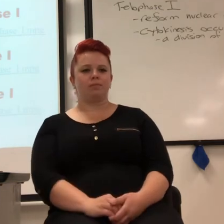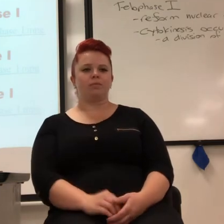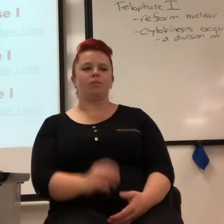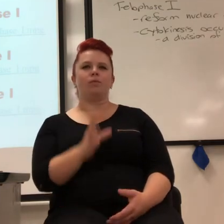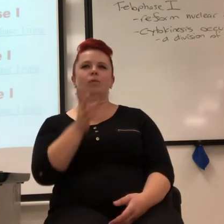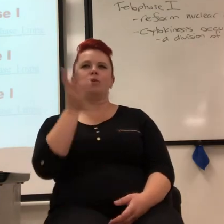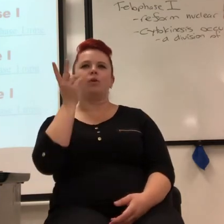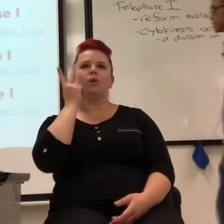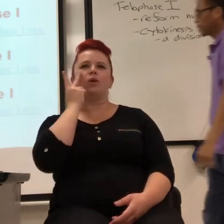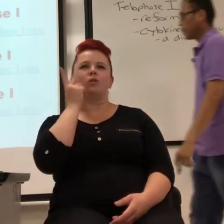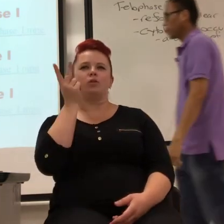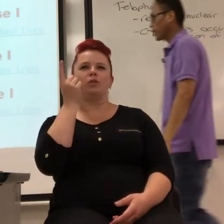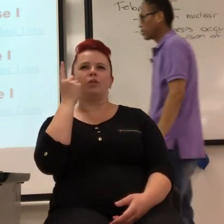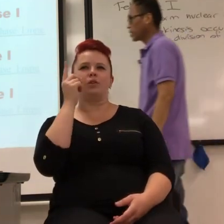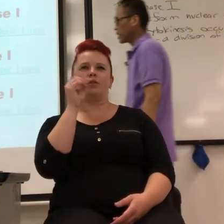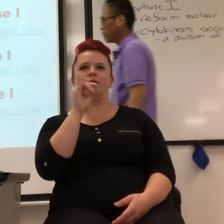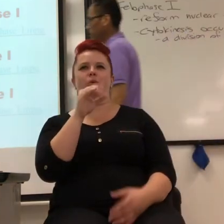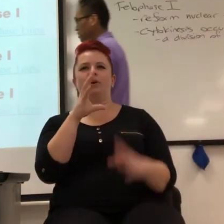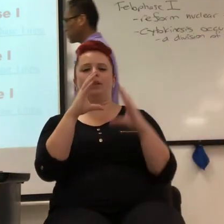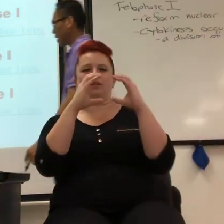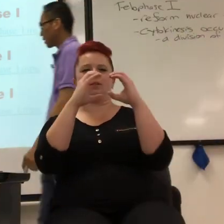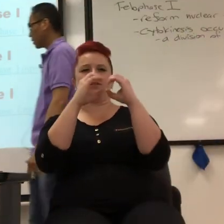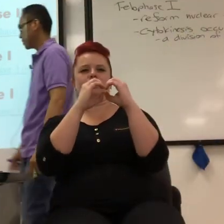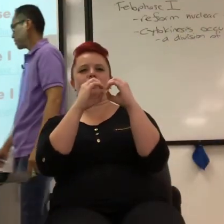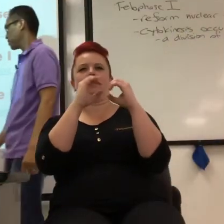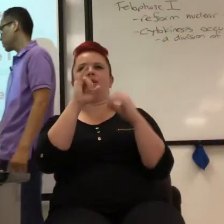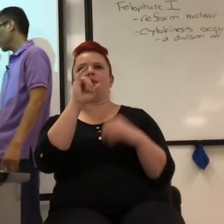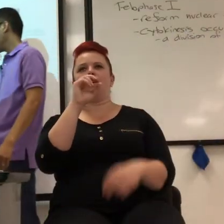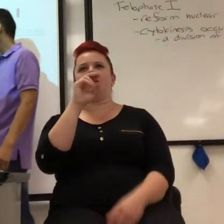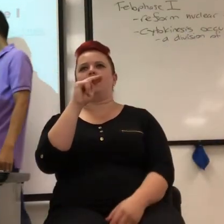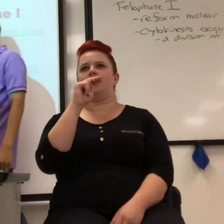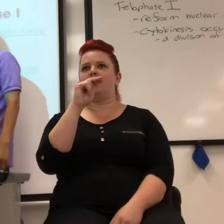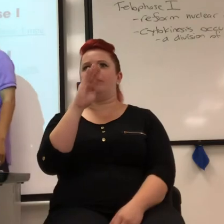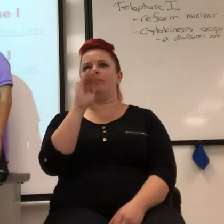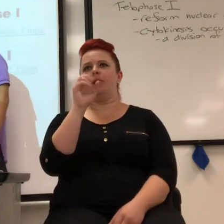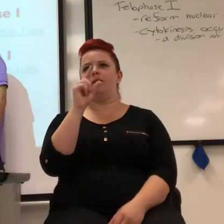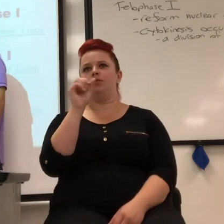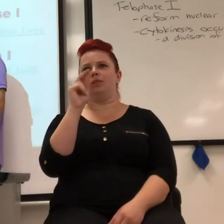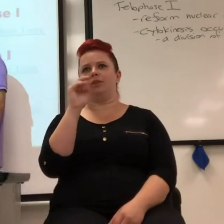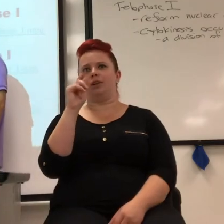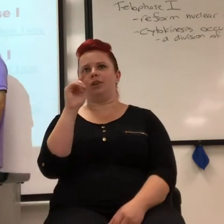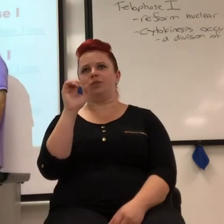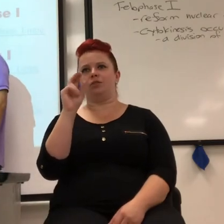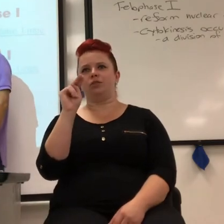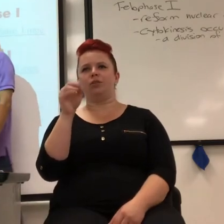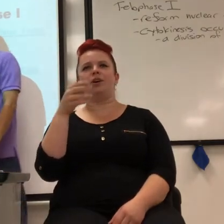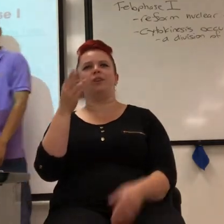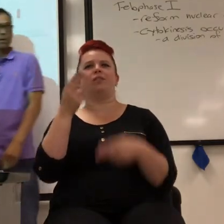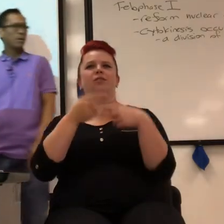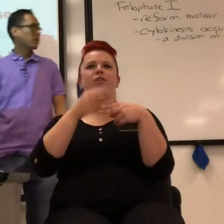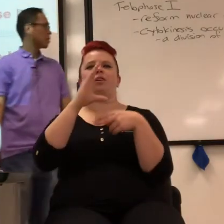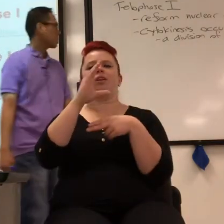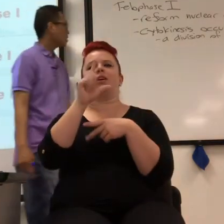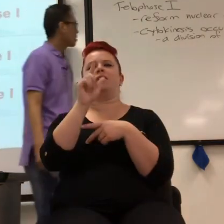That little invagination of the cell membrane as evidence of cytokinesis. They call it cleavage furrow here.